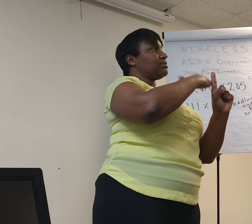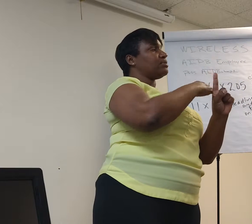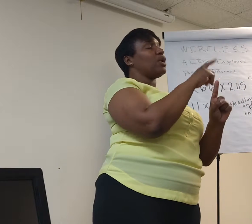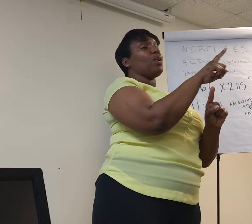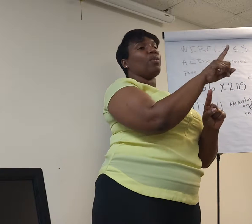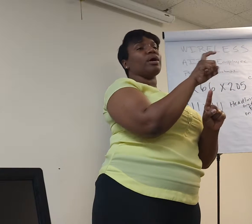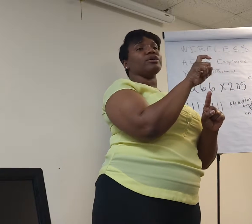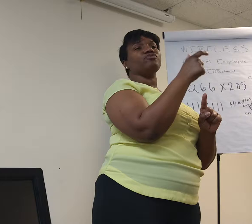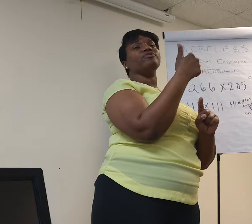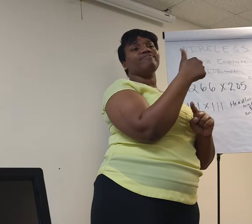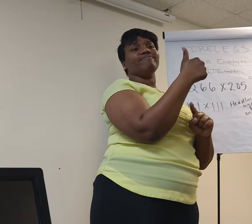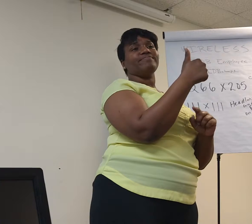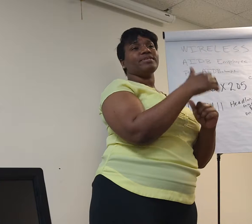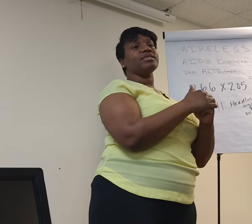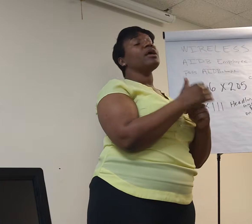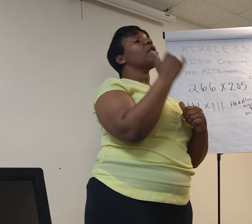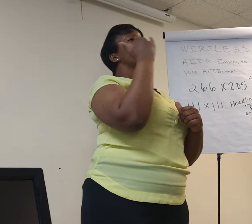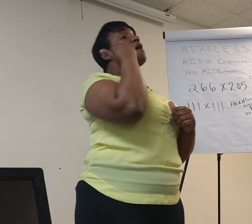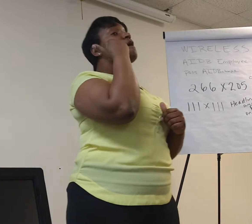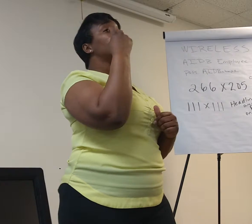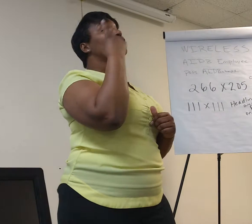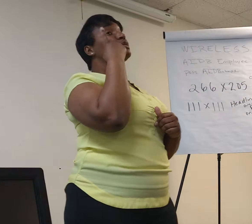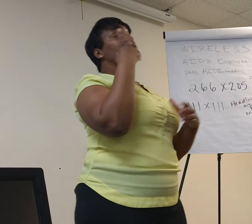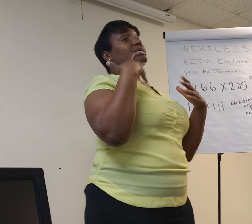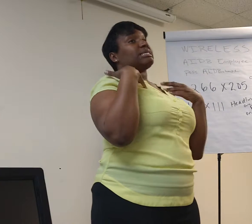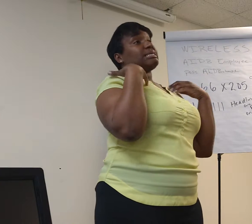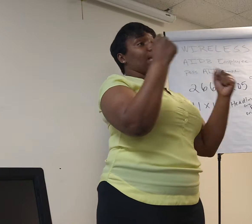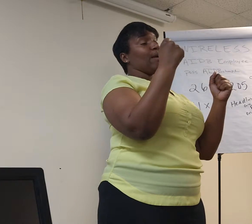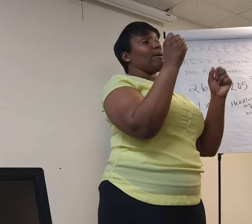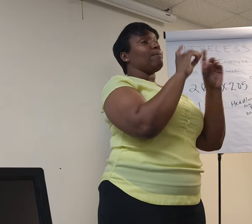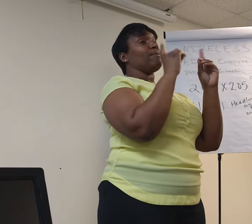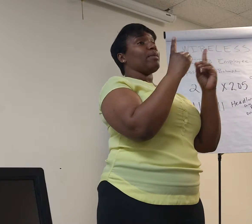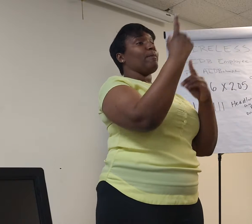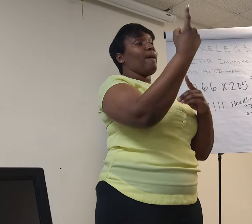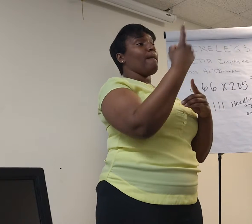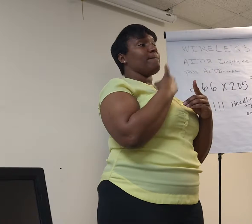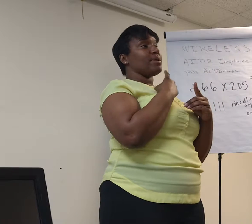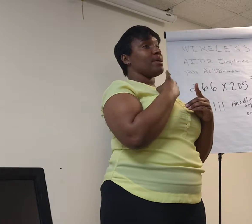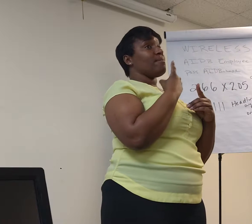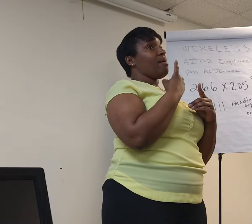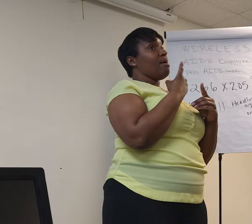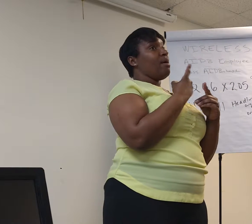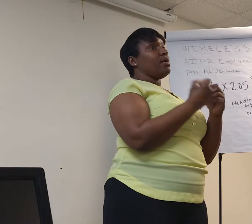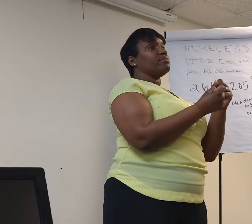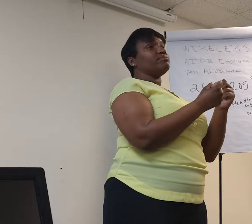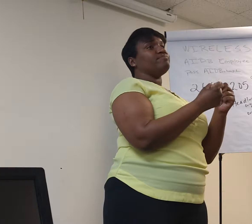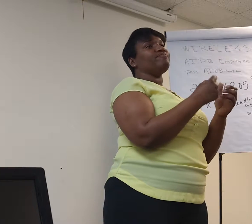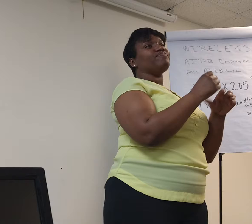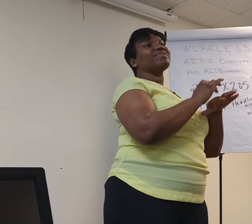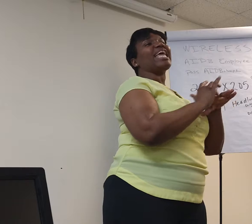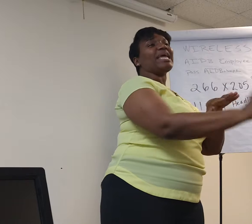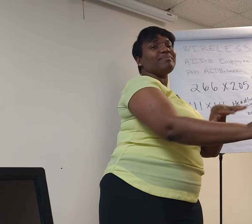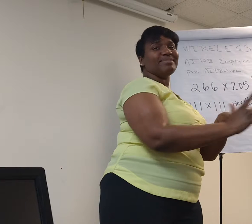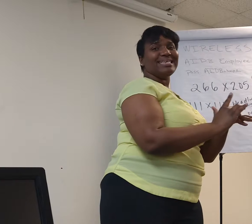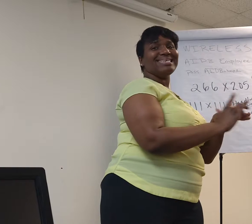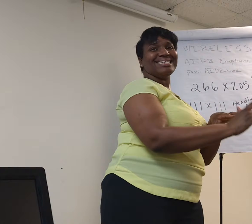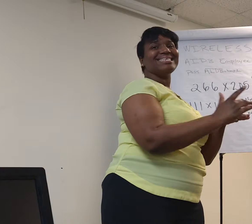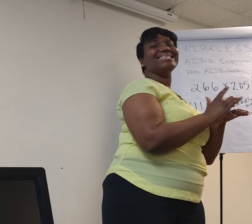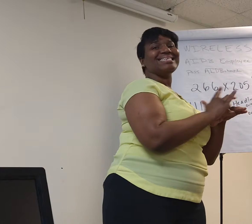110. If you see the health department come in, the first thing you need to do is empty that water. Yes, because if you don't, they're going to temp it. And if it's